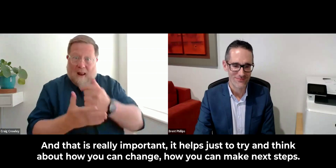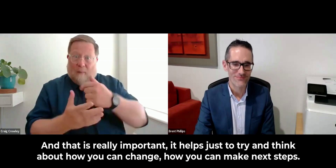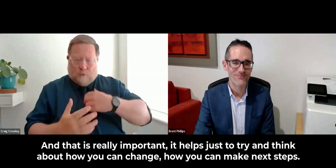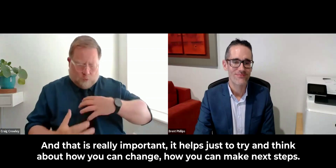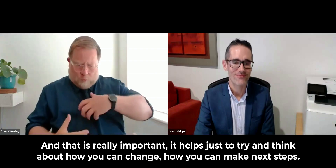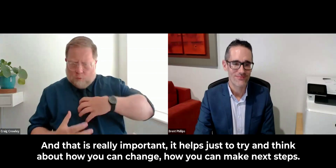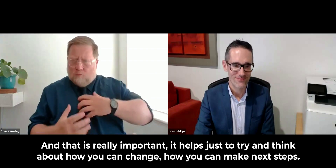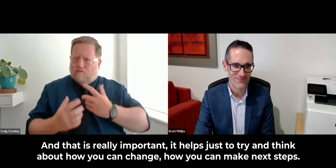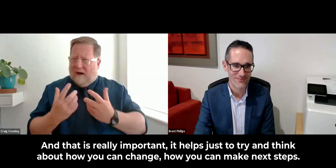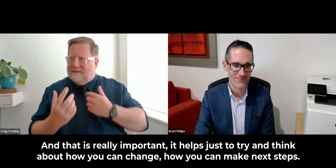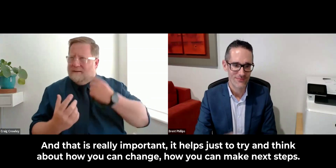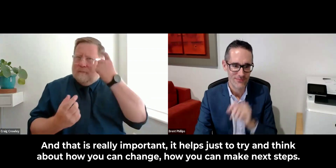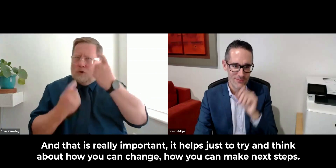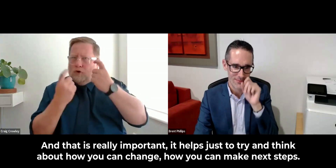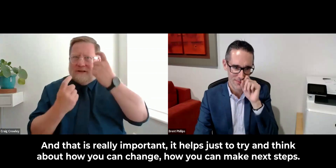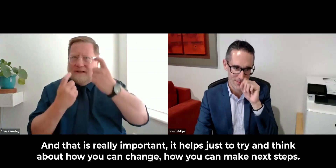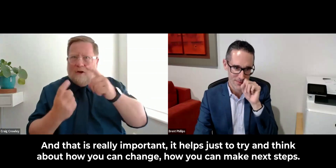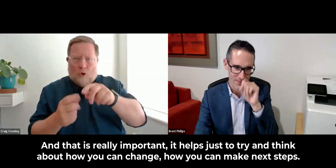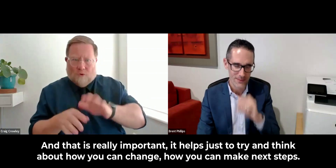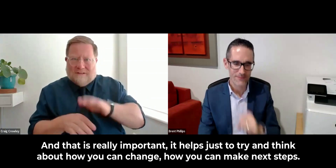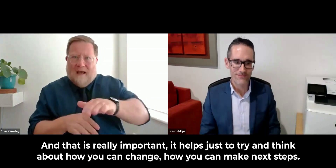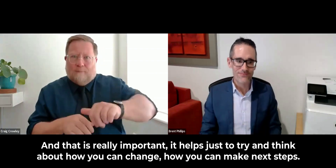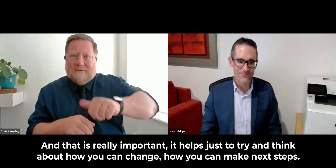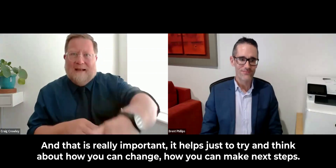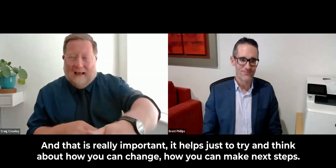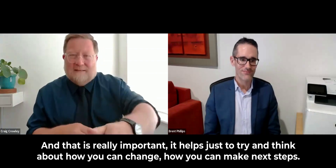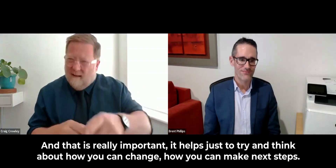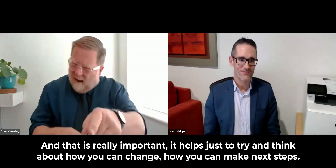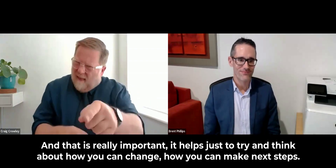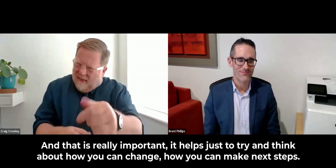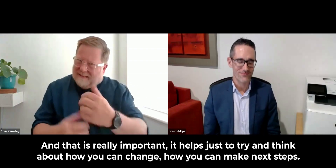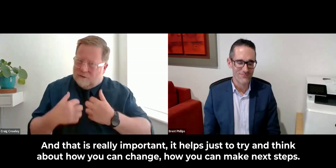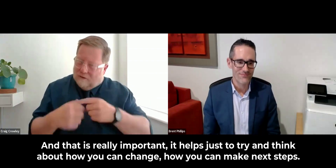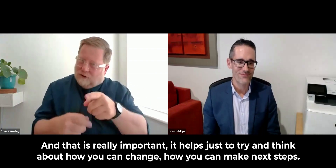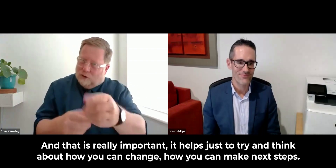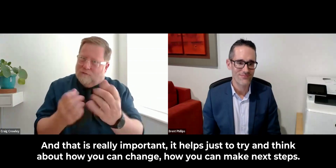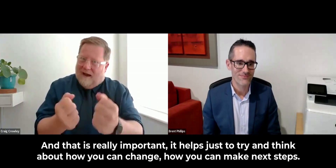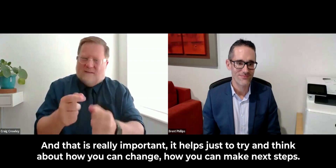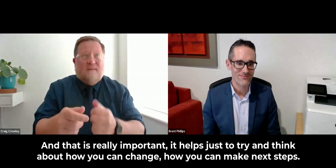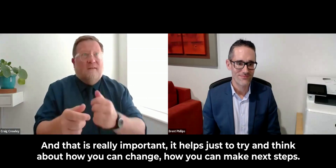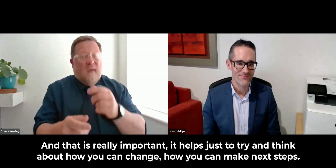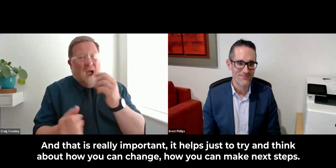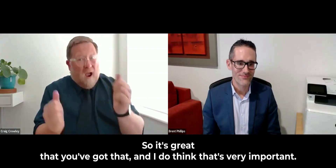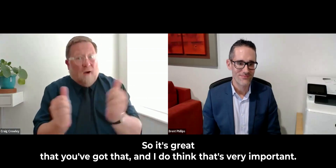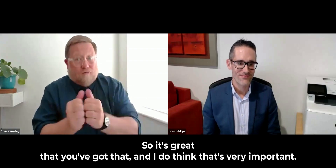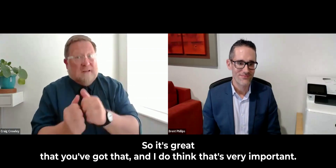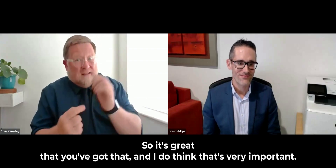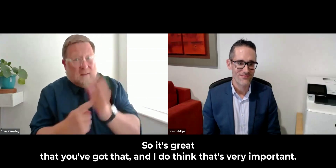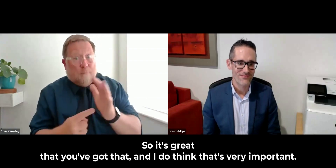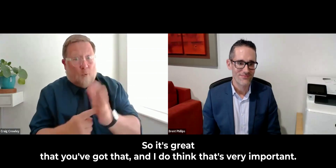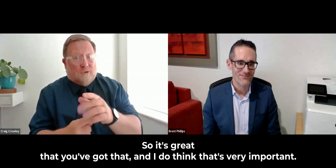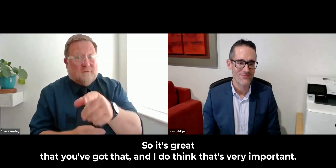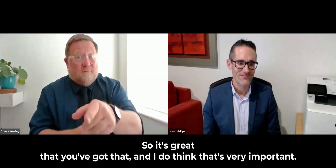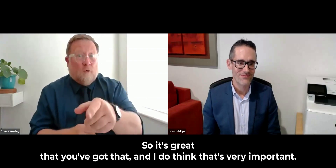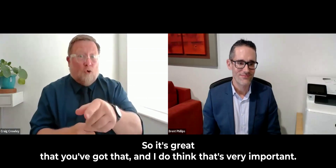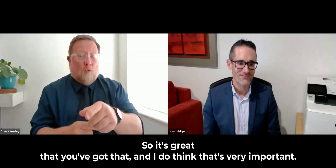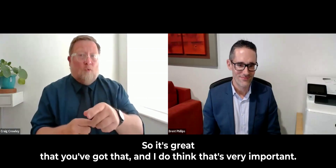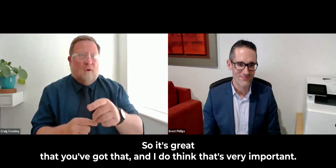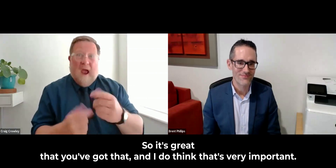is really important. And it helps just to try and think about how you can change, how you can make next steps. So it's great that you've got that. And I do think